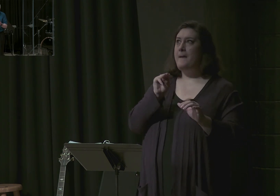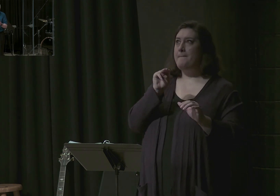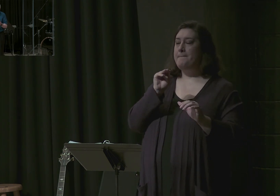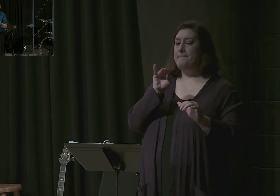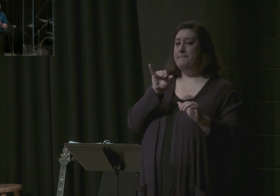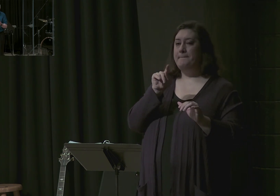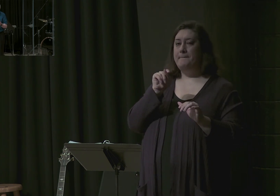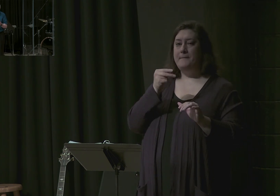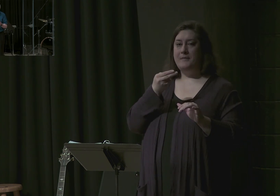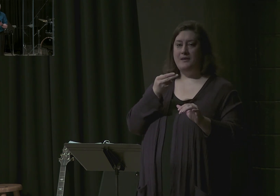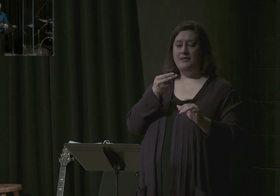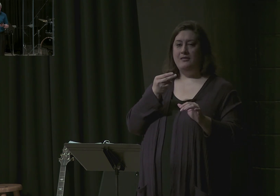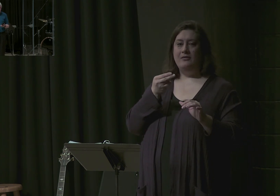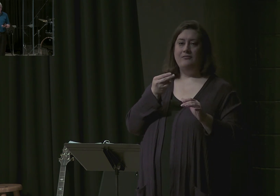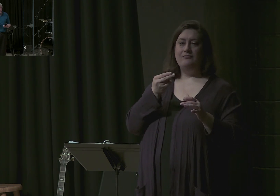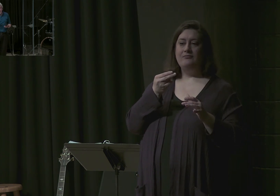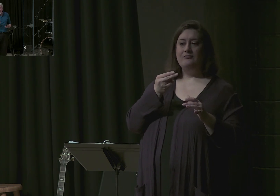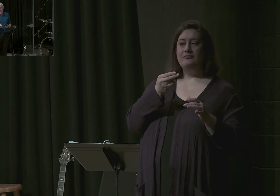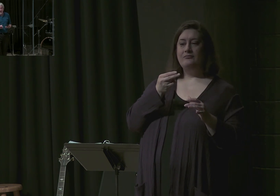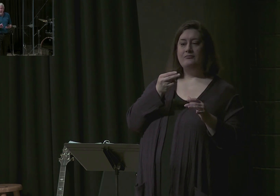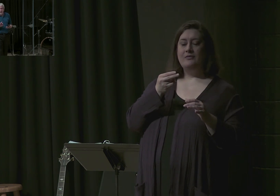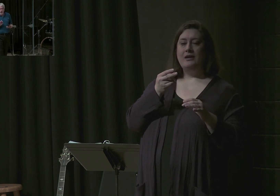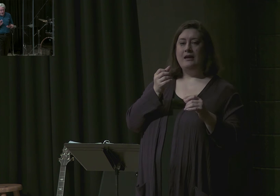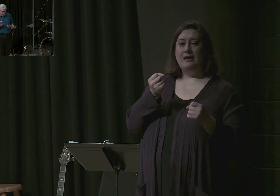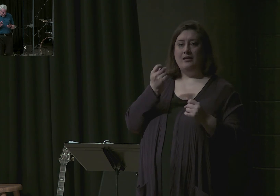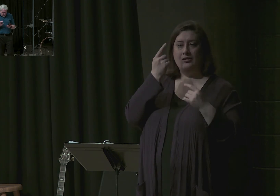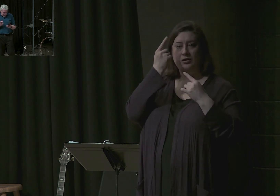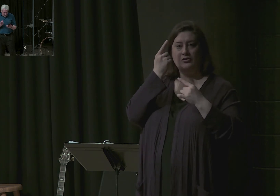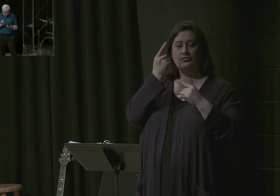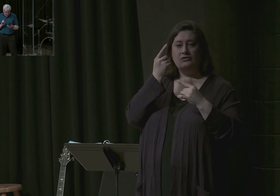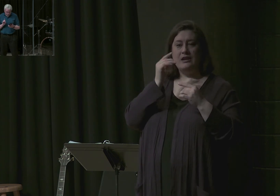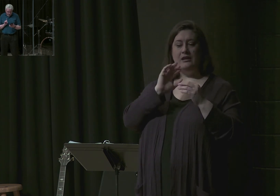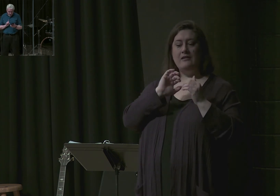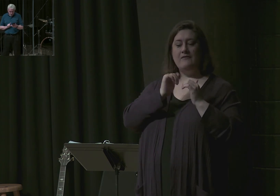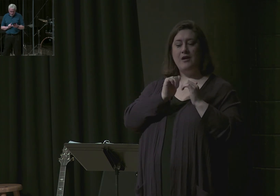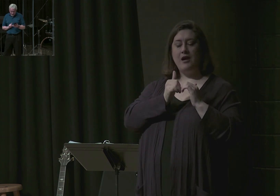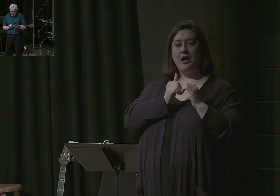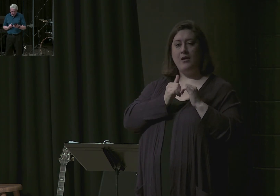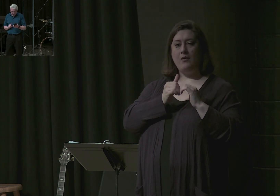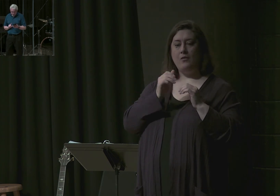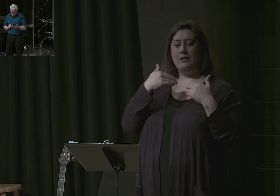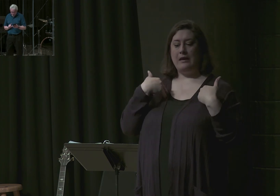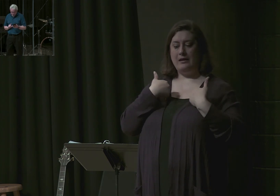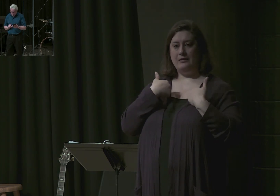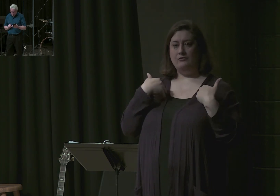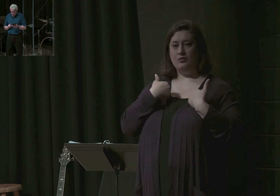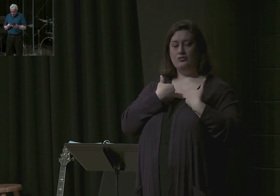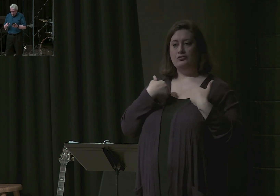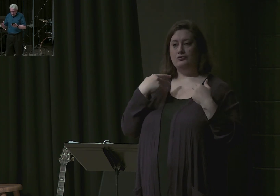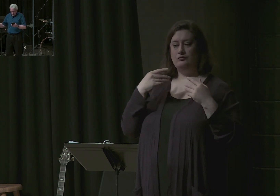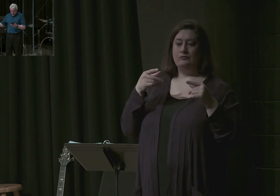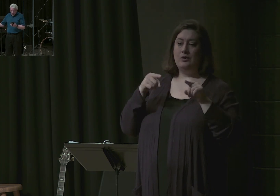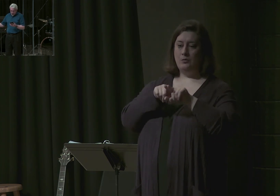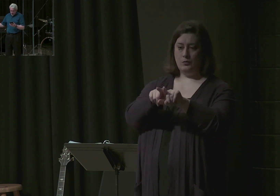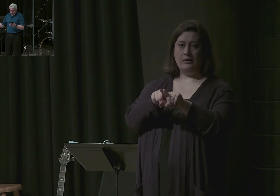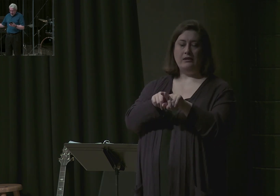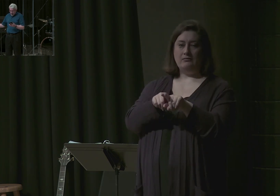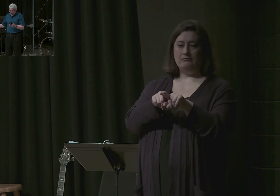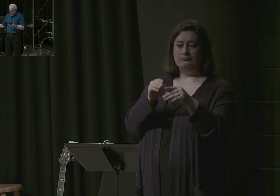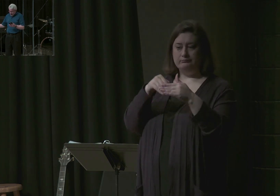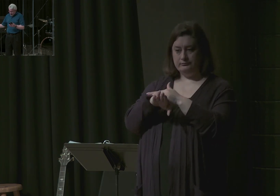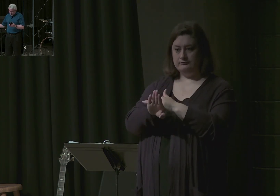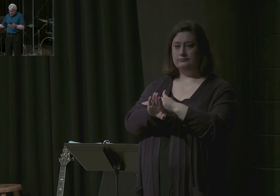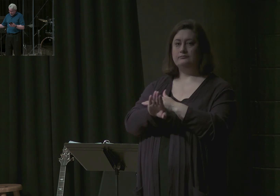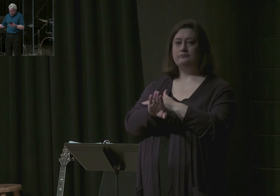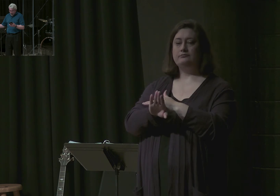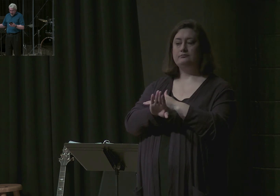current folklore and a profound understanding of animal breeding. Using the understanding